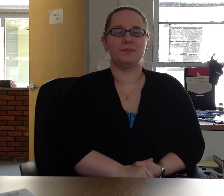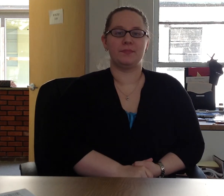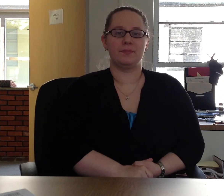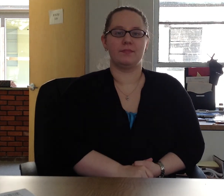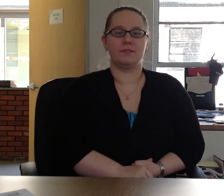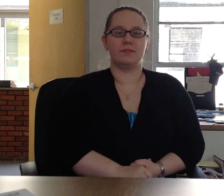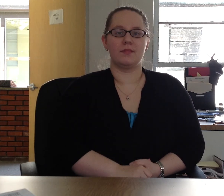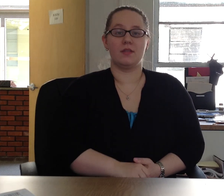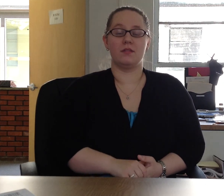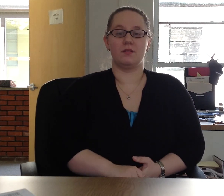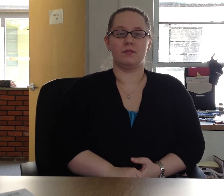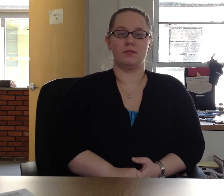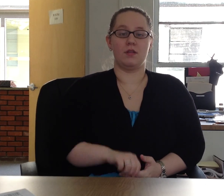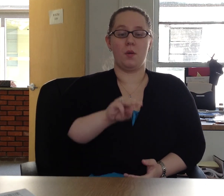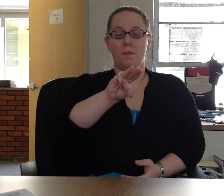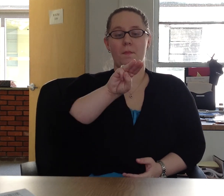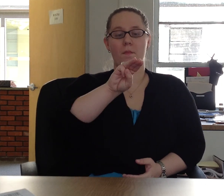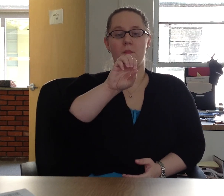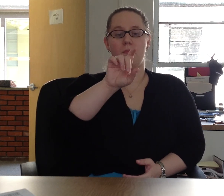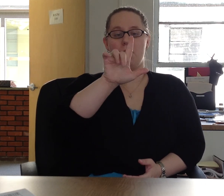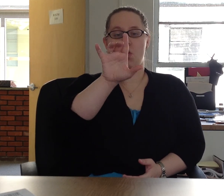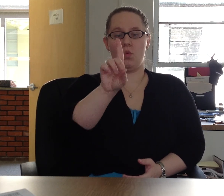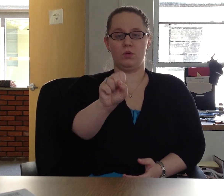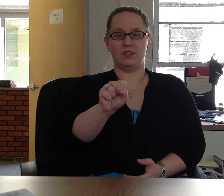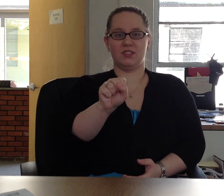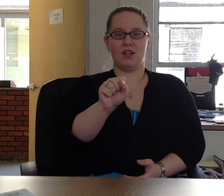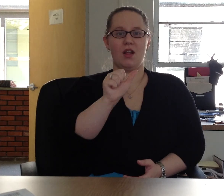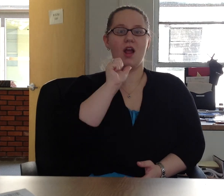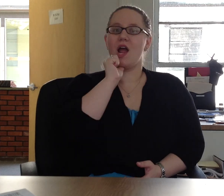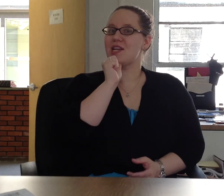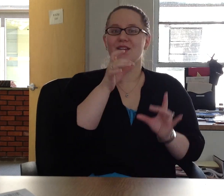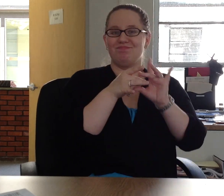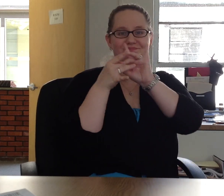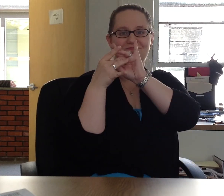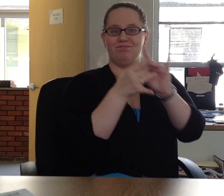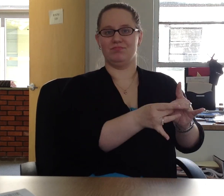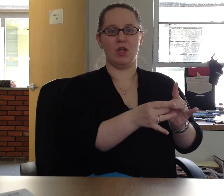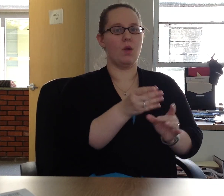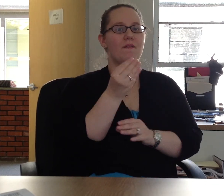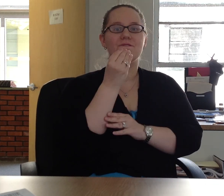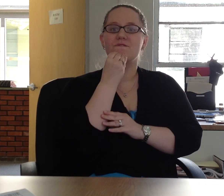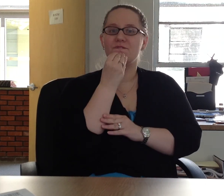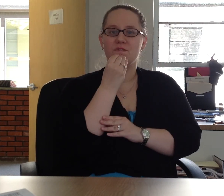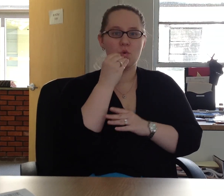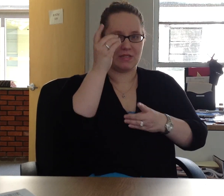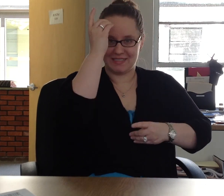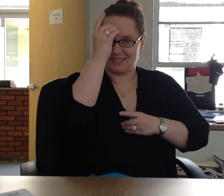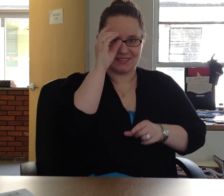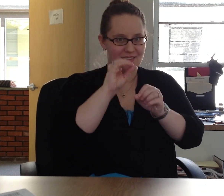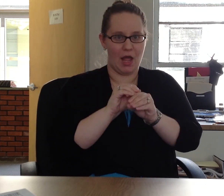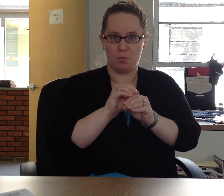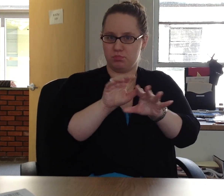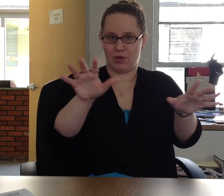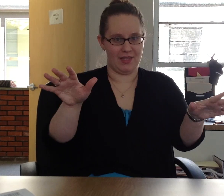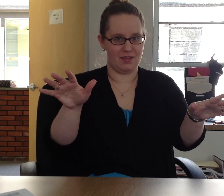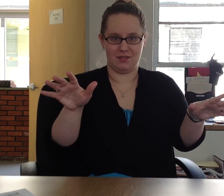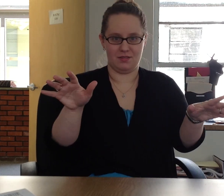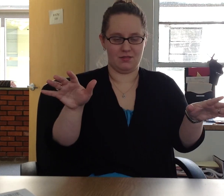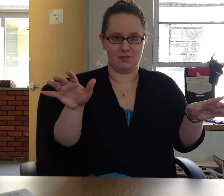Molds are not usually associated with foodborne disease outbreaks, since their presence is usually reason